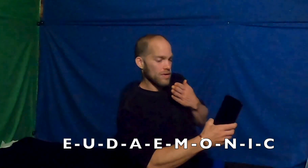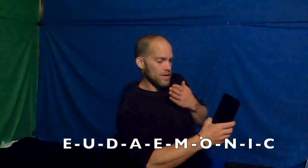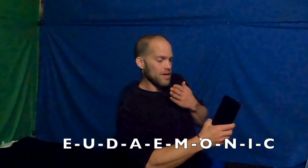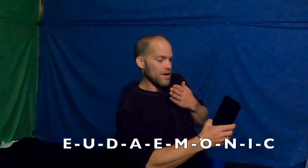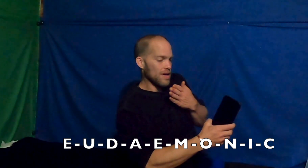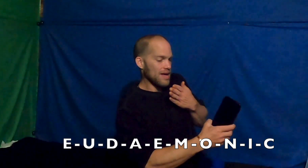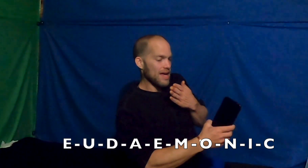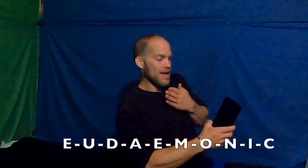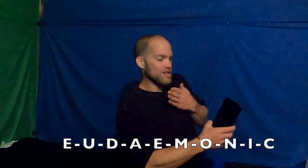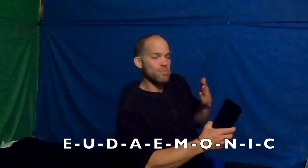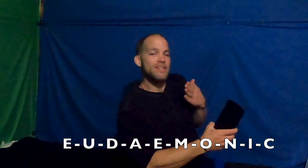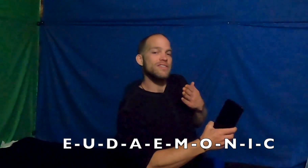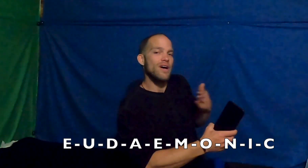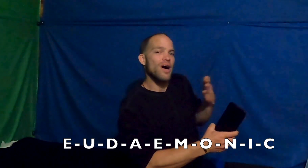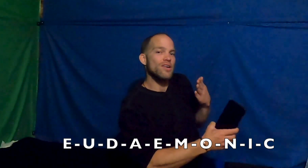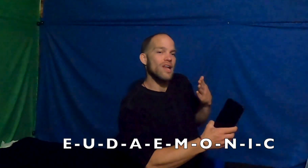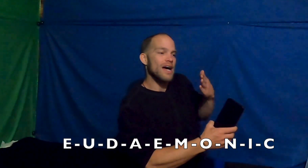an expressed, underlined,